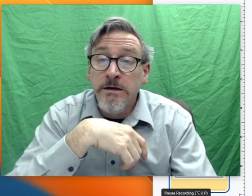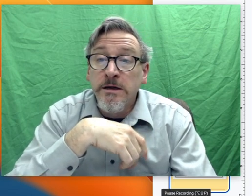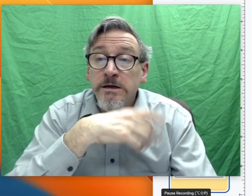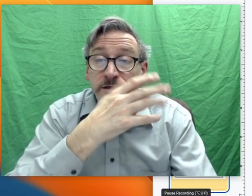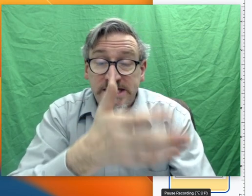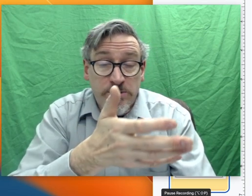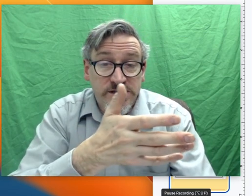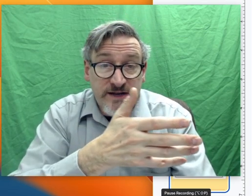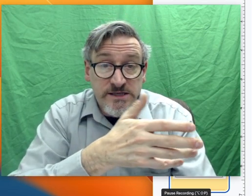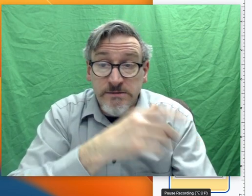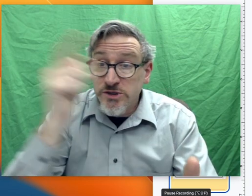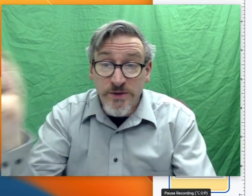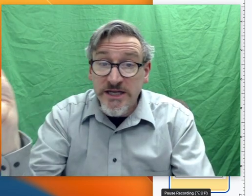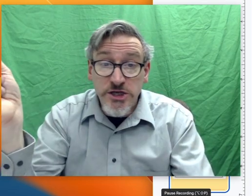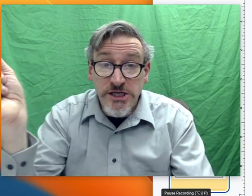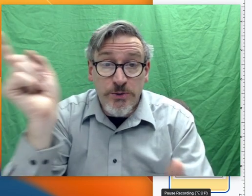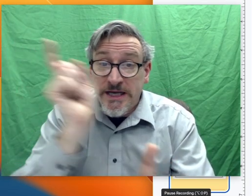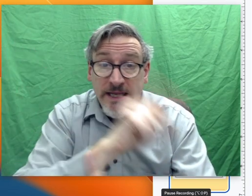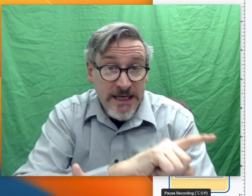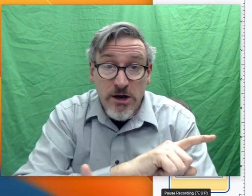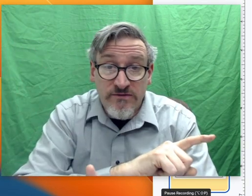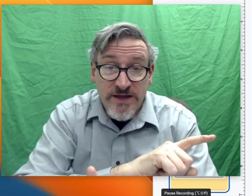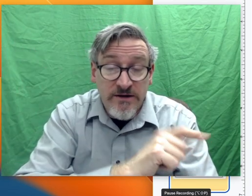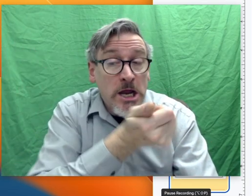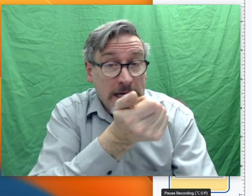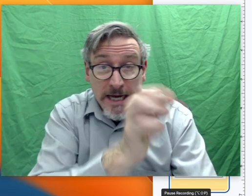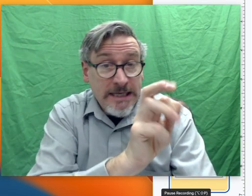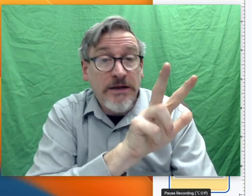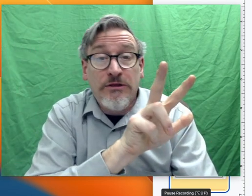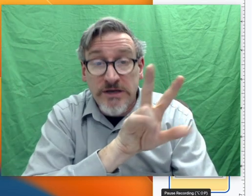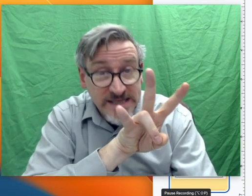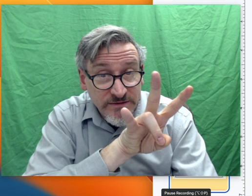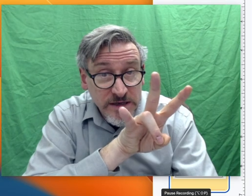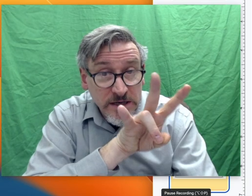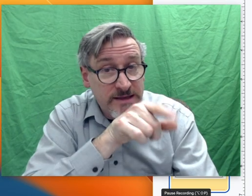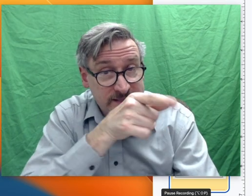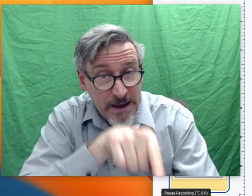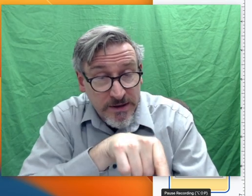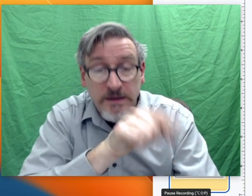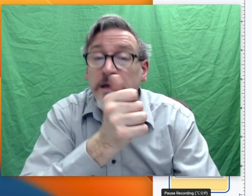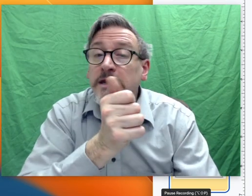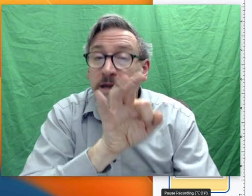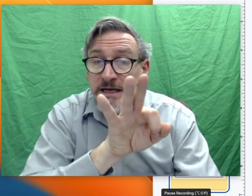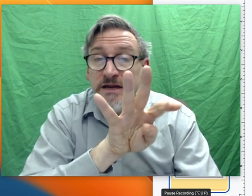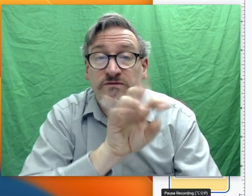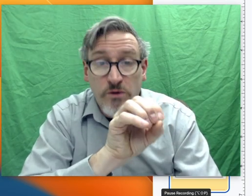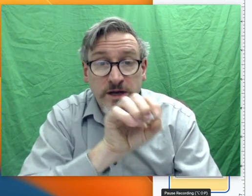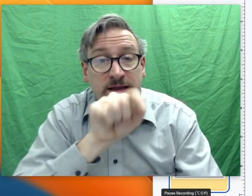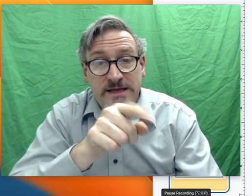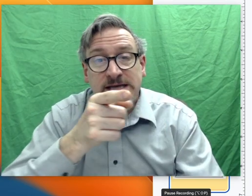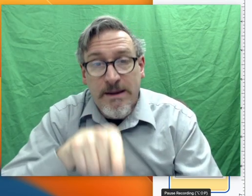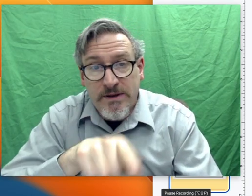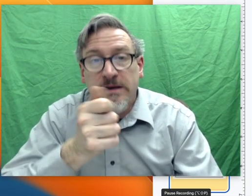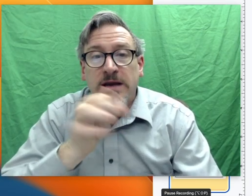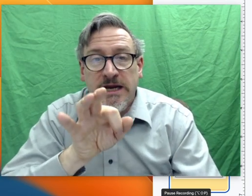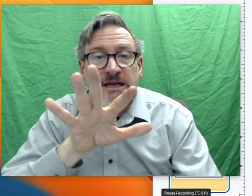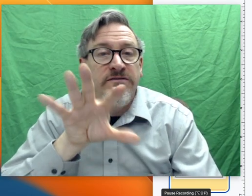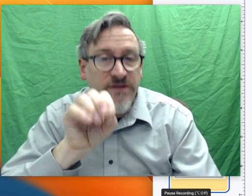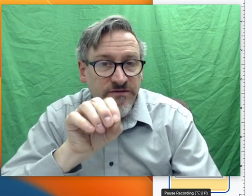can sequence events. So with each of these, you can lead off with that in 1937, this happened. 1940, this